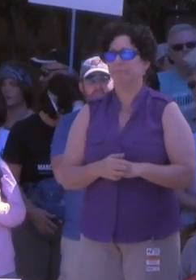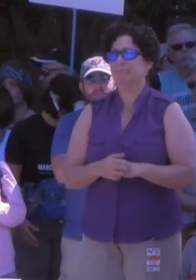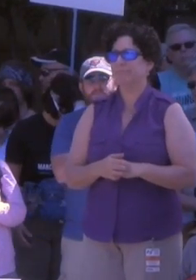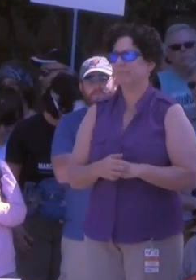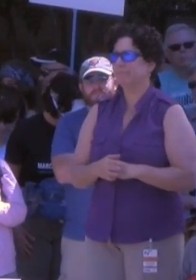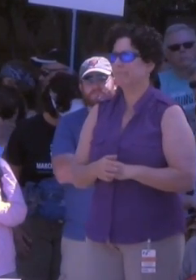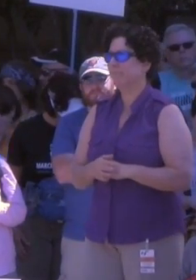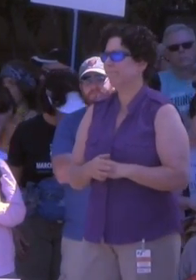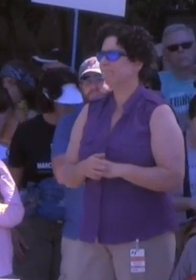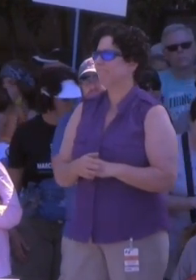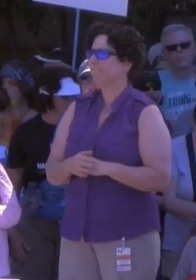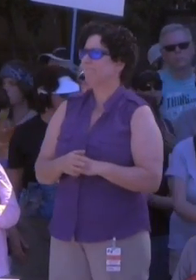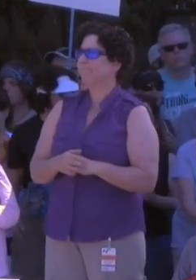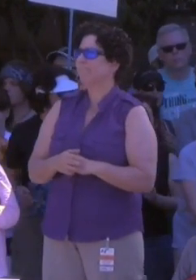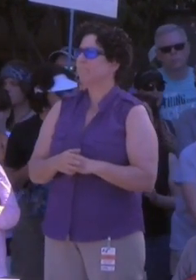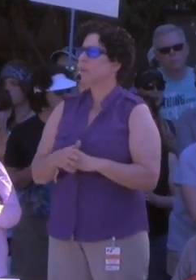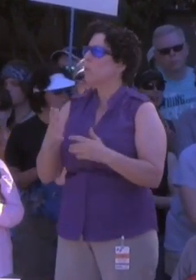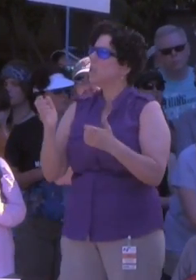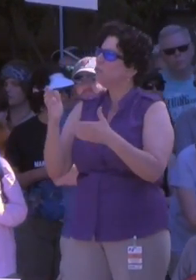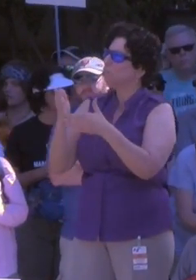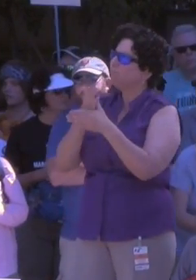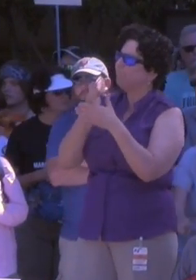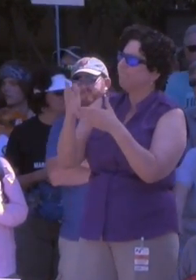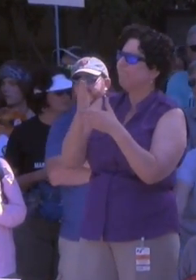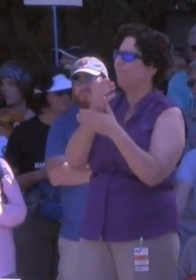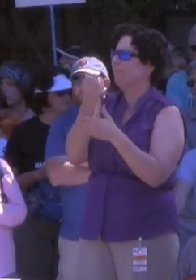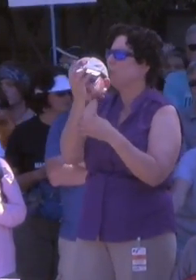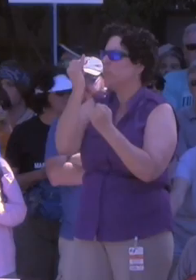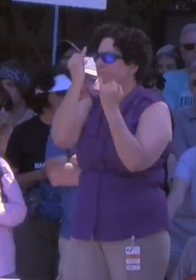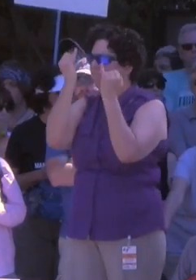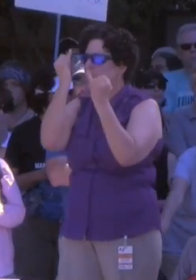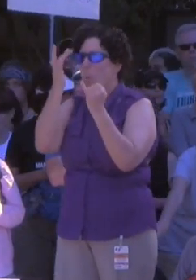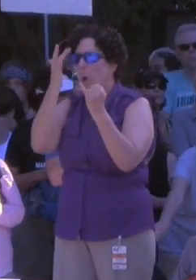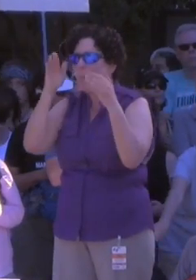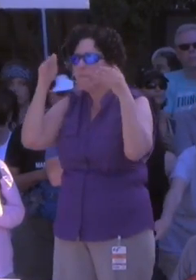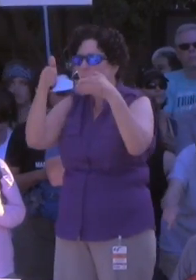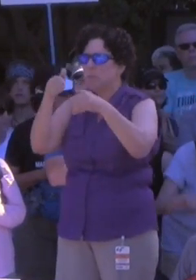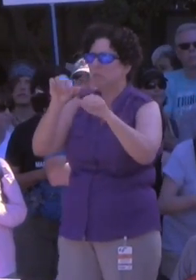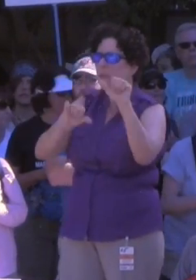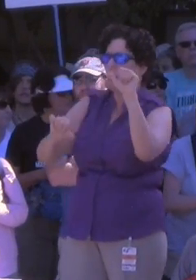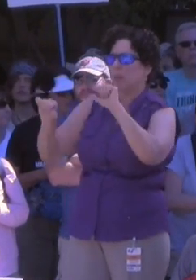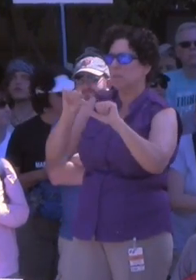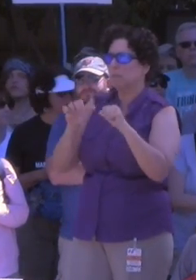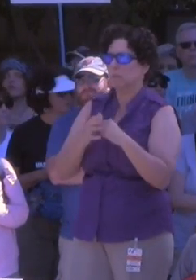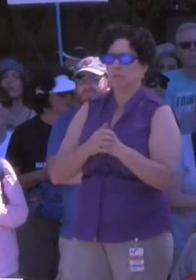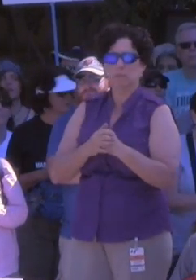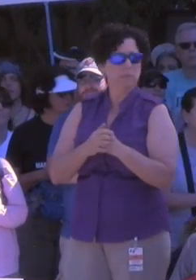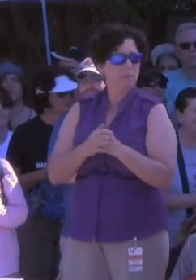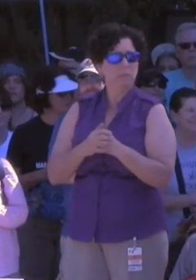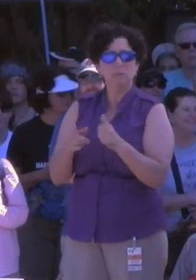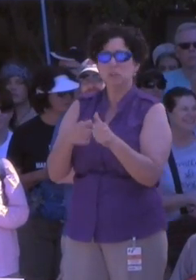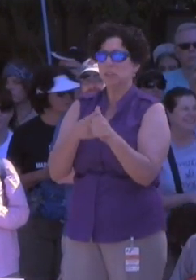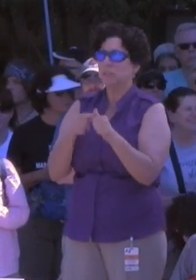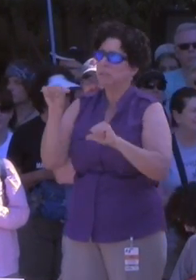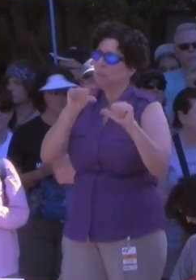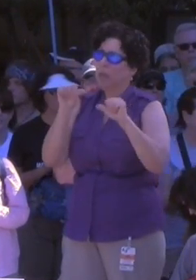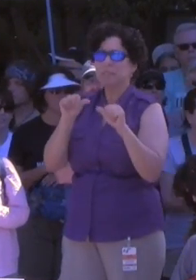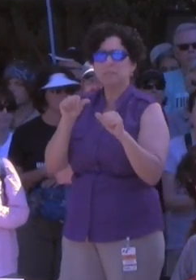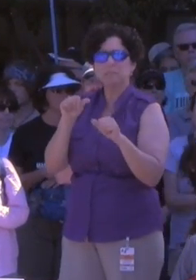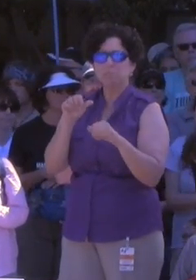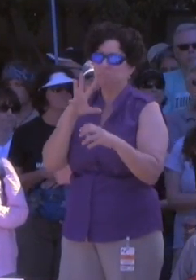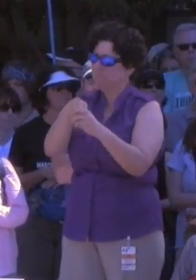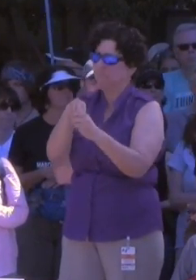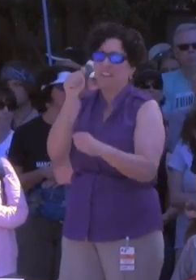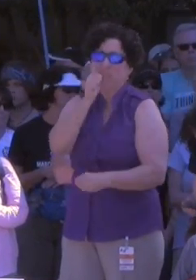So I first wanted to share a couple ideas about why I think we're focusing on science. So first, science is part of everyday